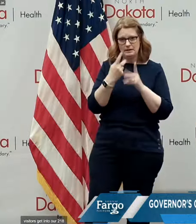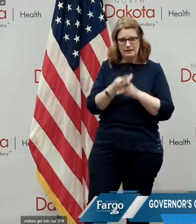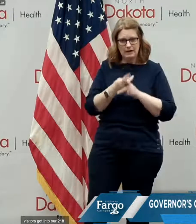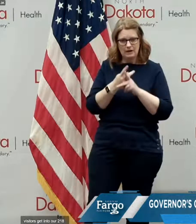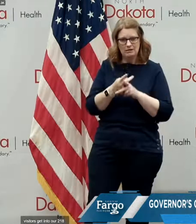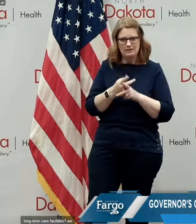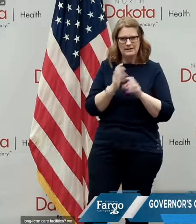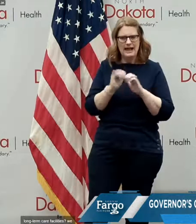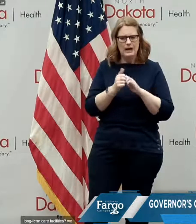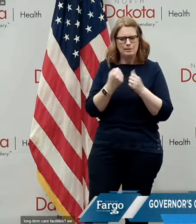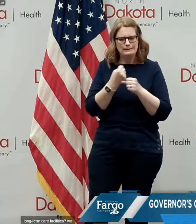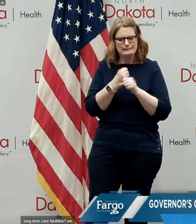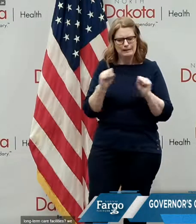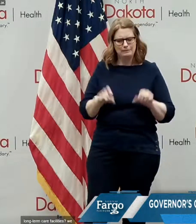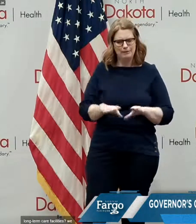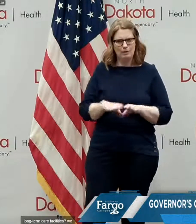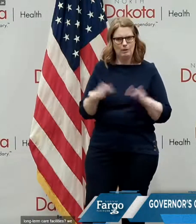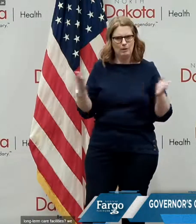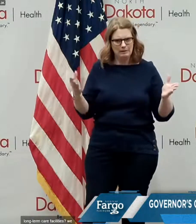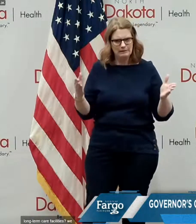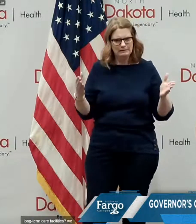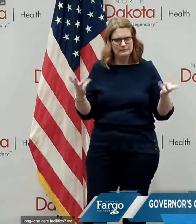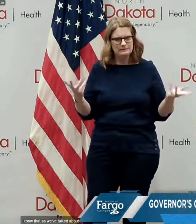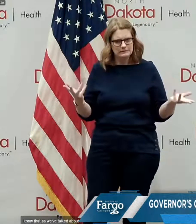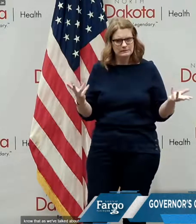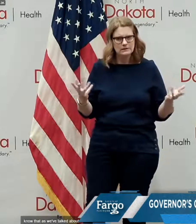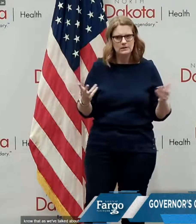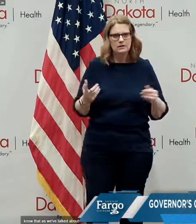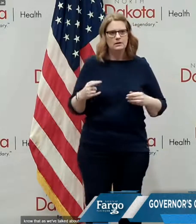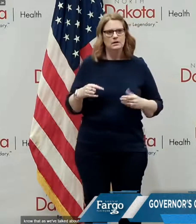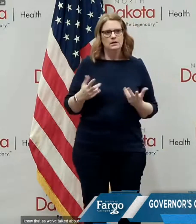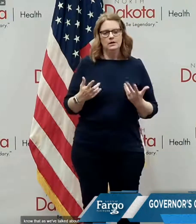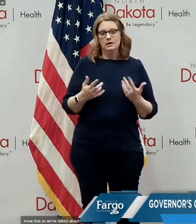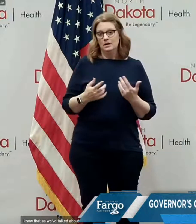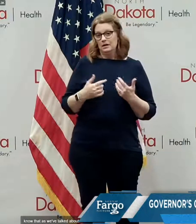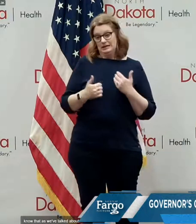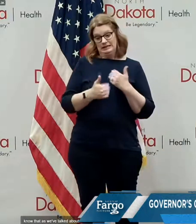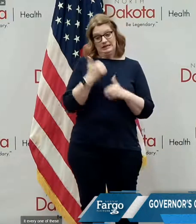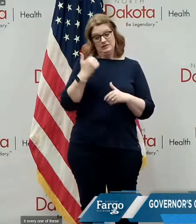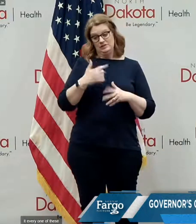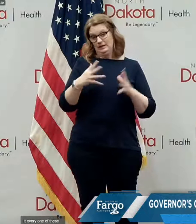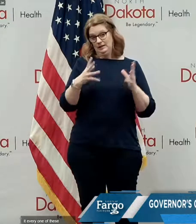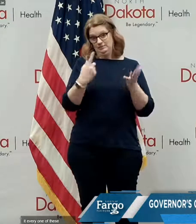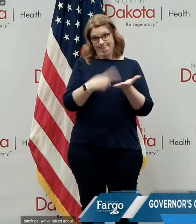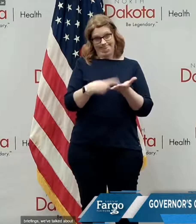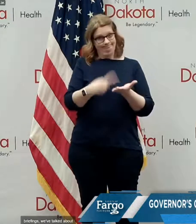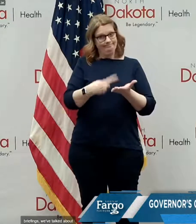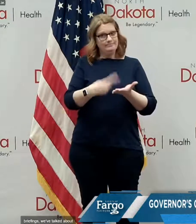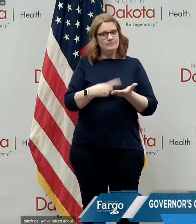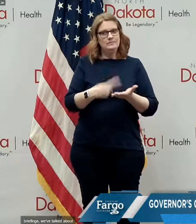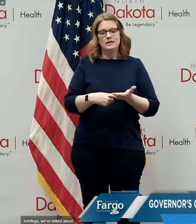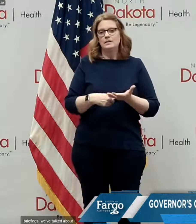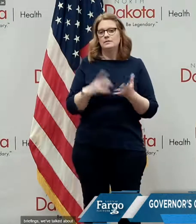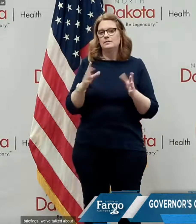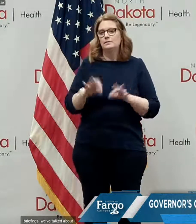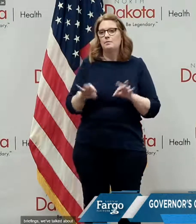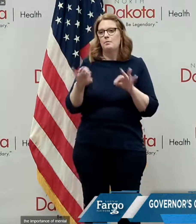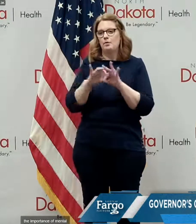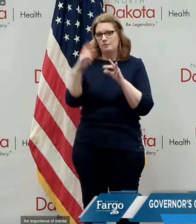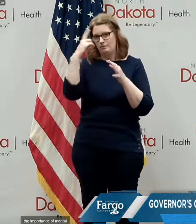We know that, as we've talked about at every one of these briefings, we've talked about the importance of mental